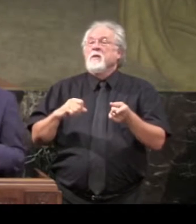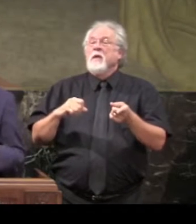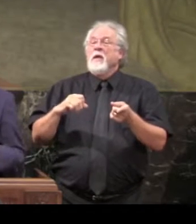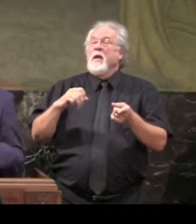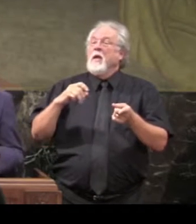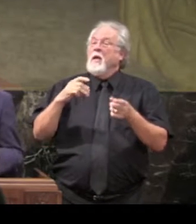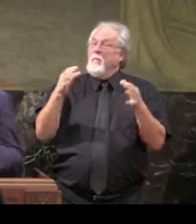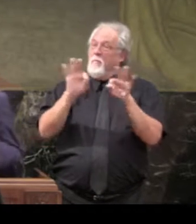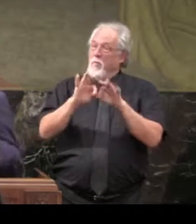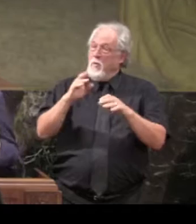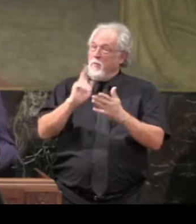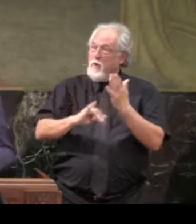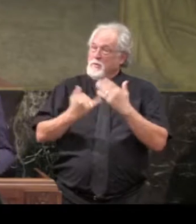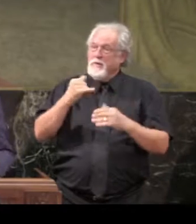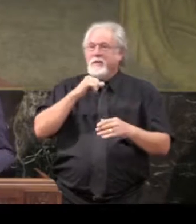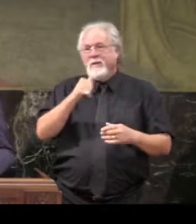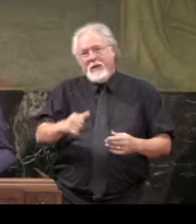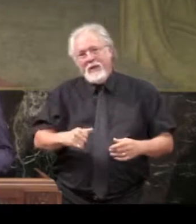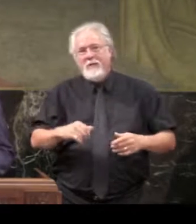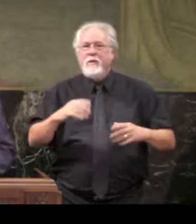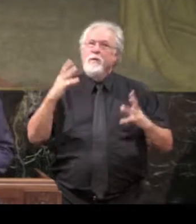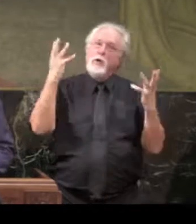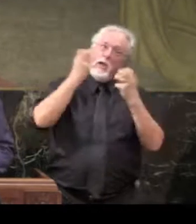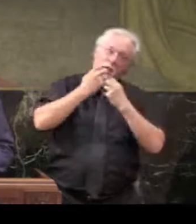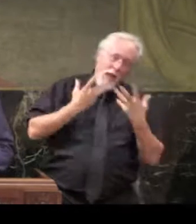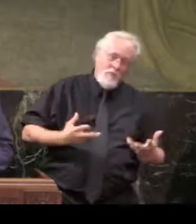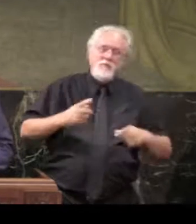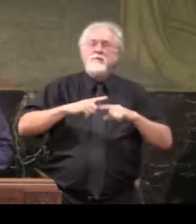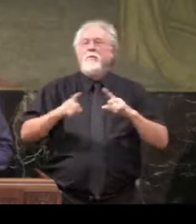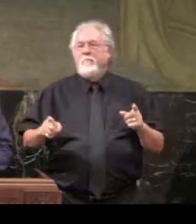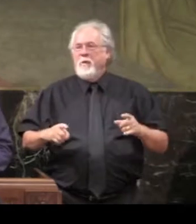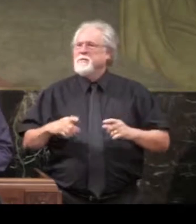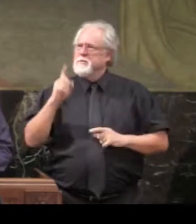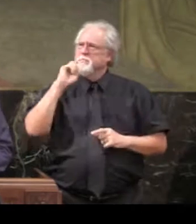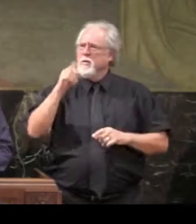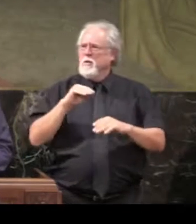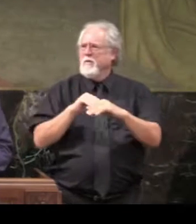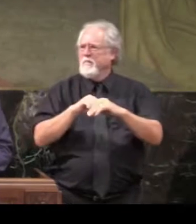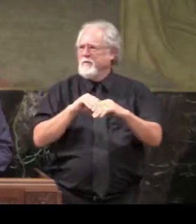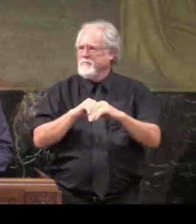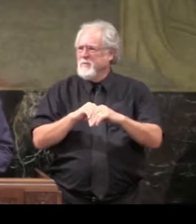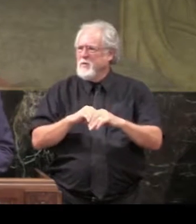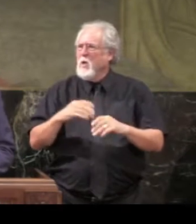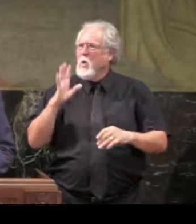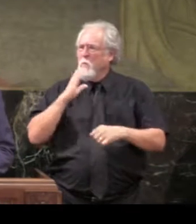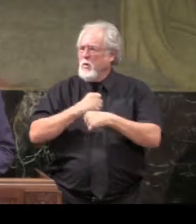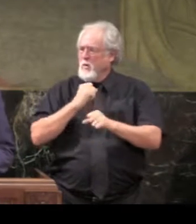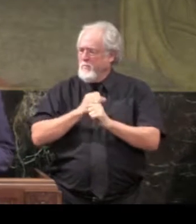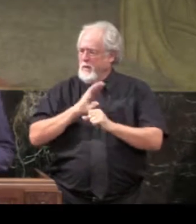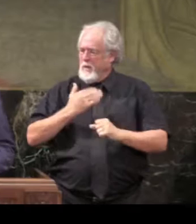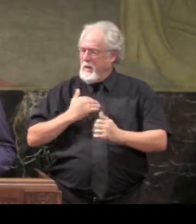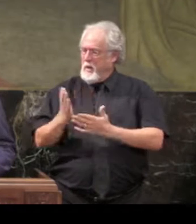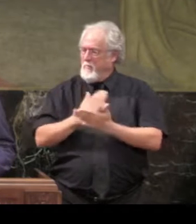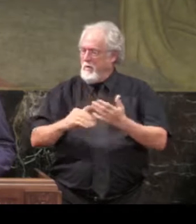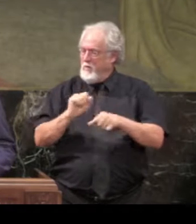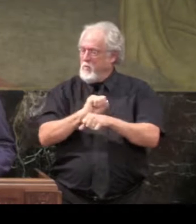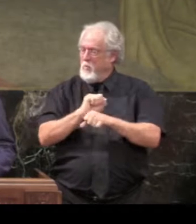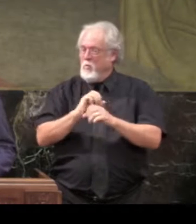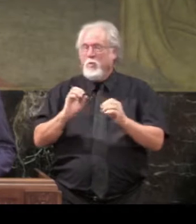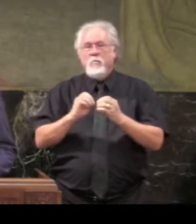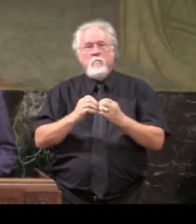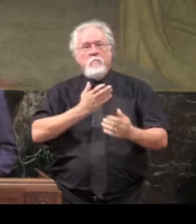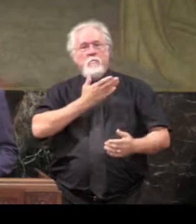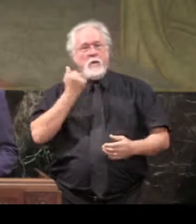because, although it's not necessarily glamorous, but it's smart investment that will make our part of the world more resilient